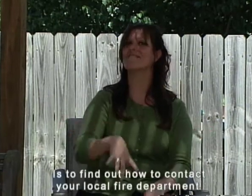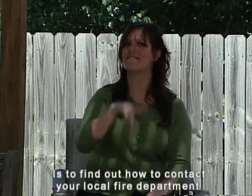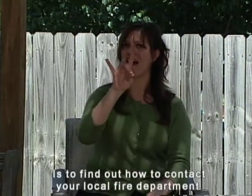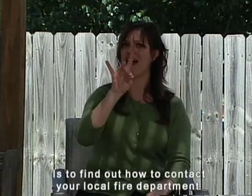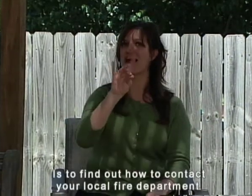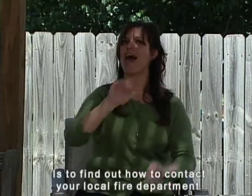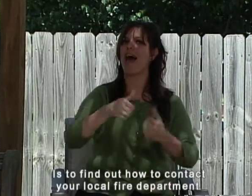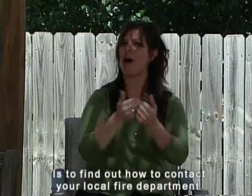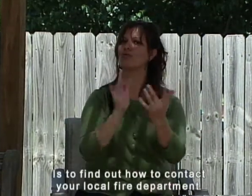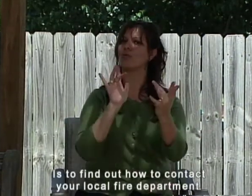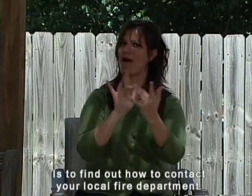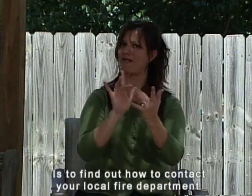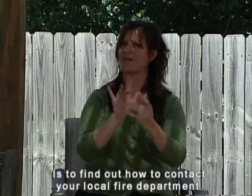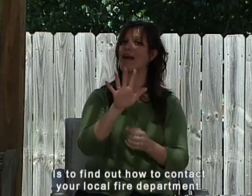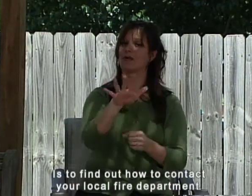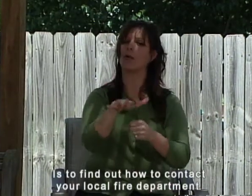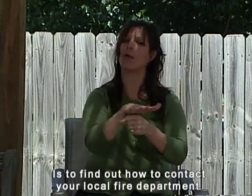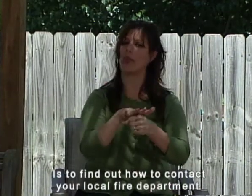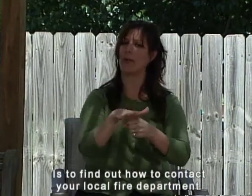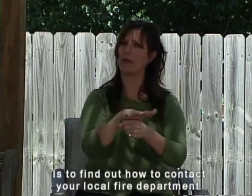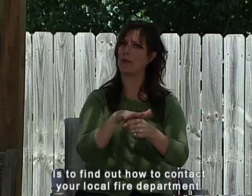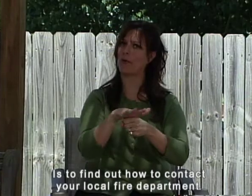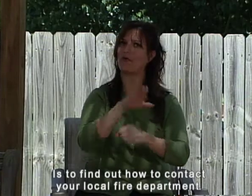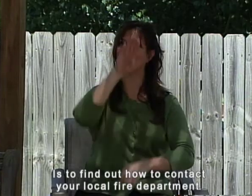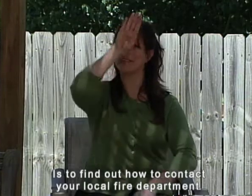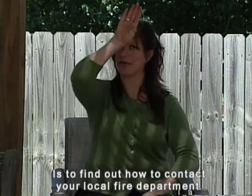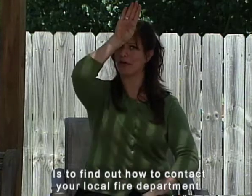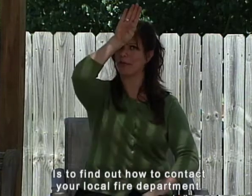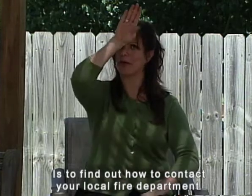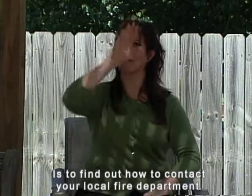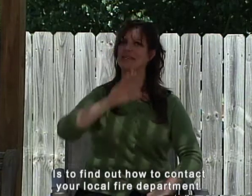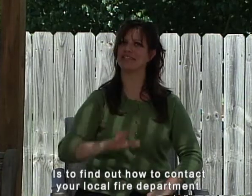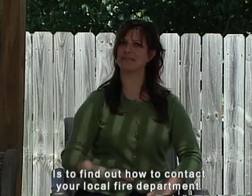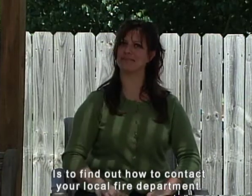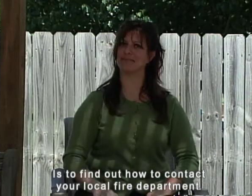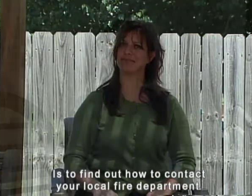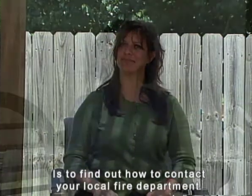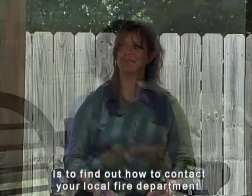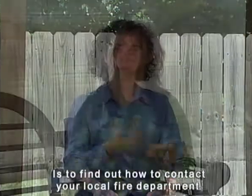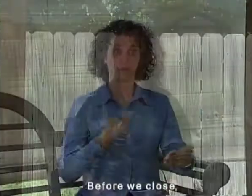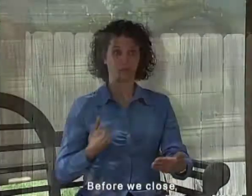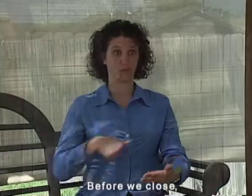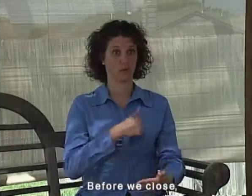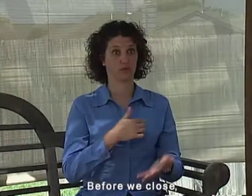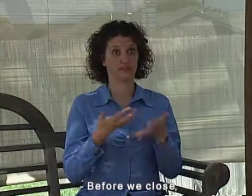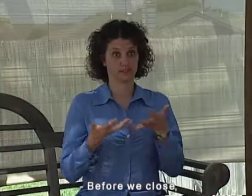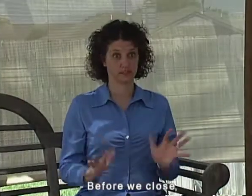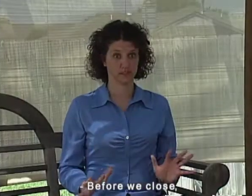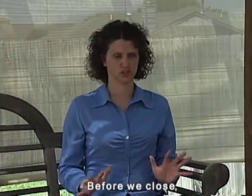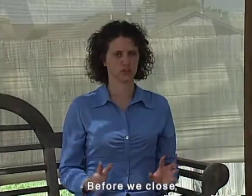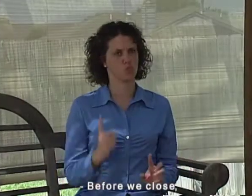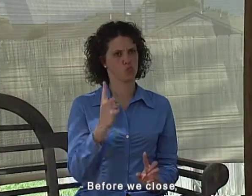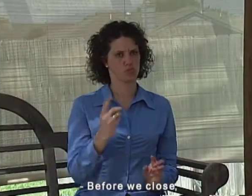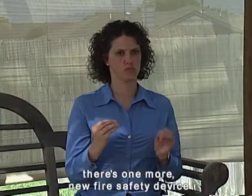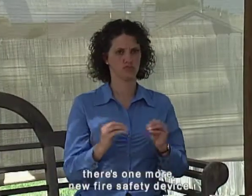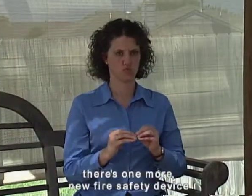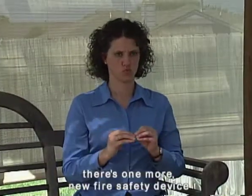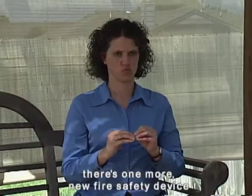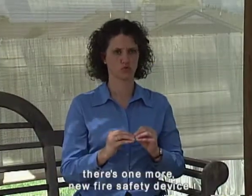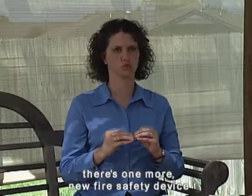is to find out how to contact your local fire department. Before we close, there's one